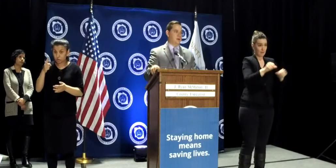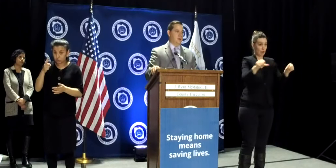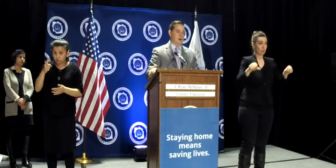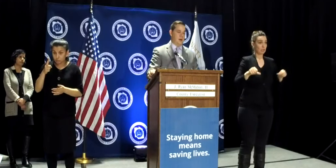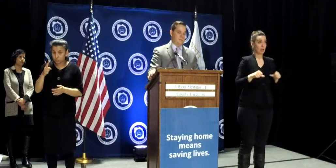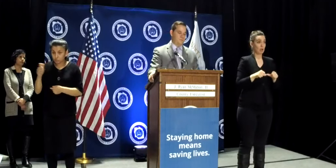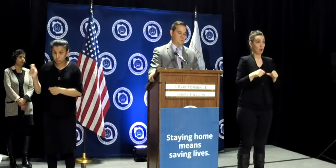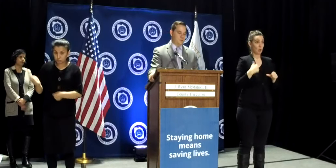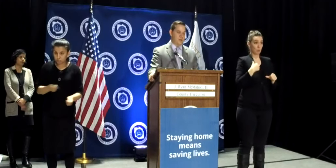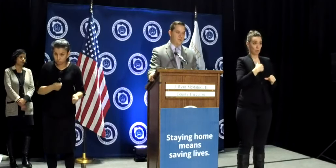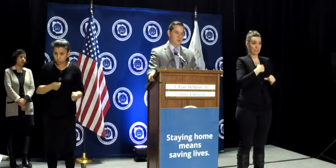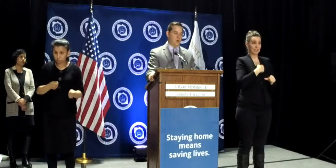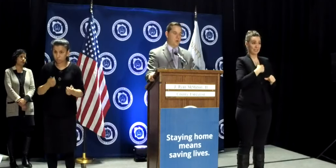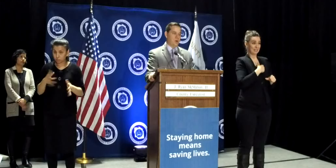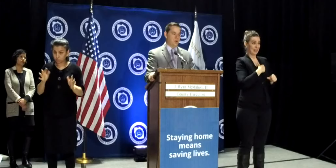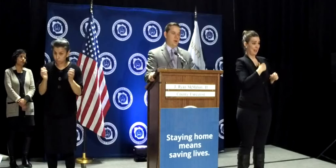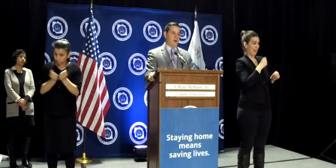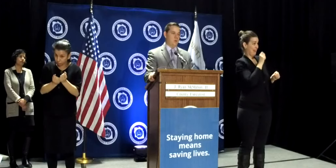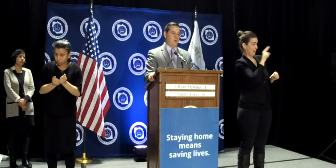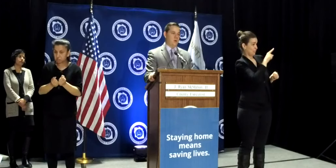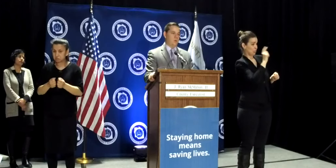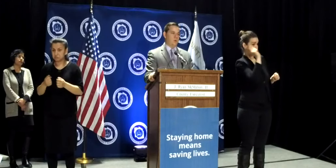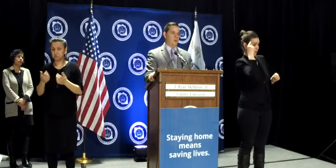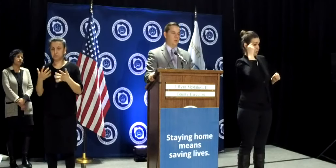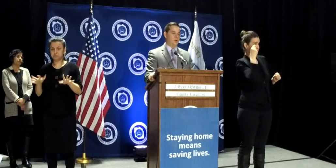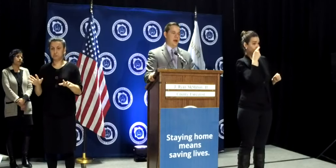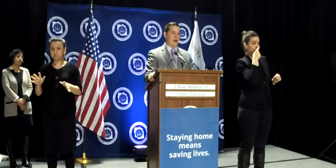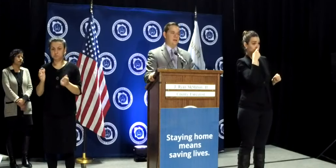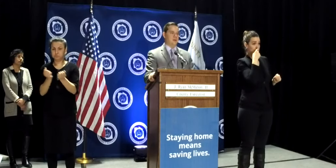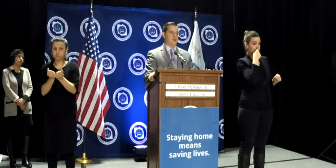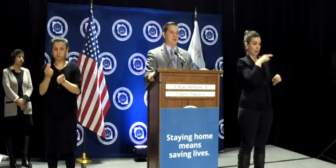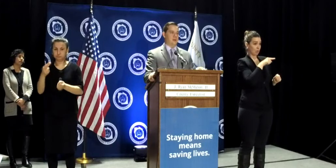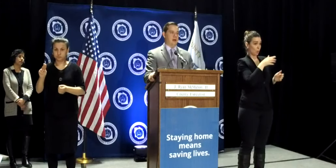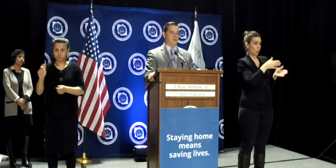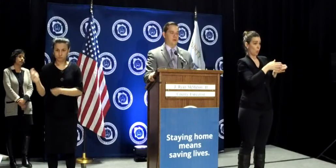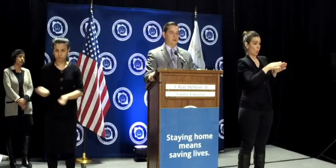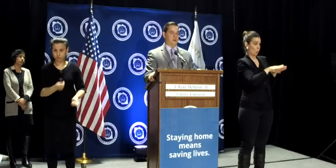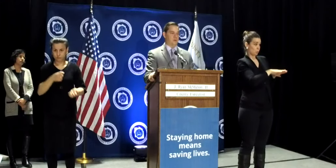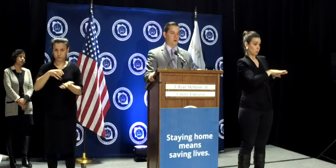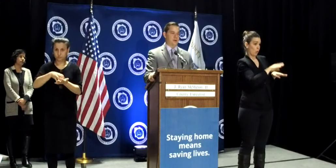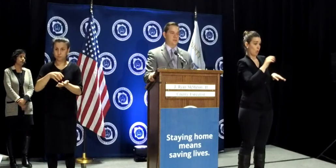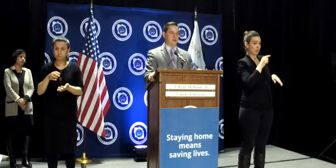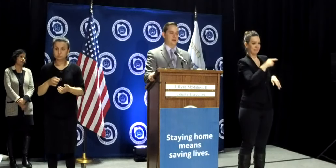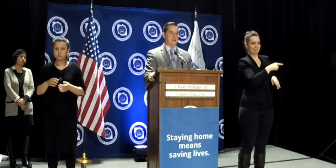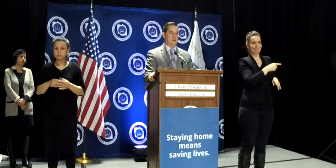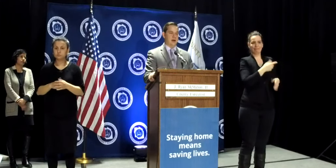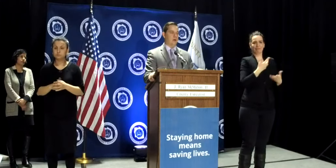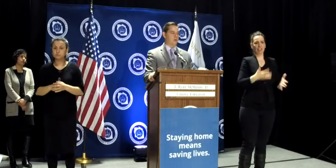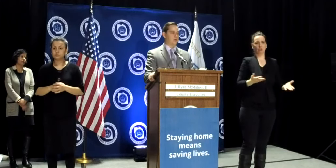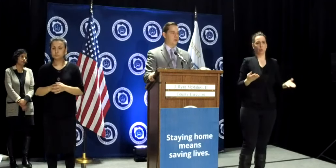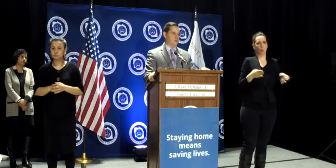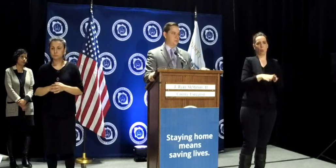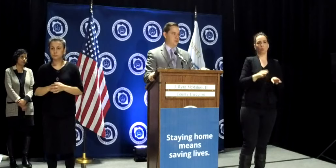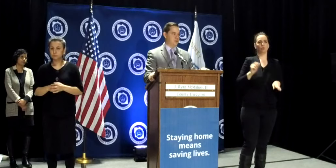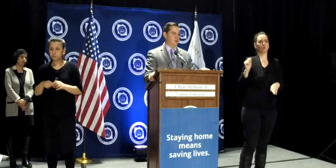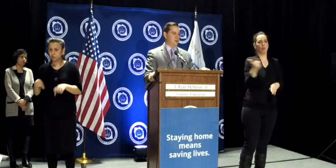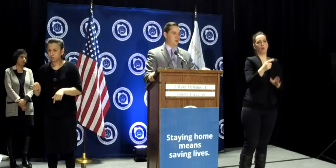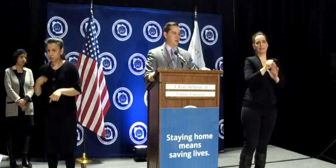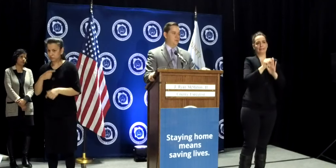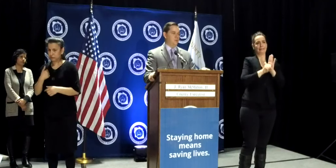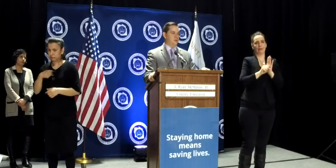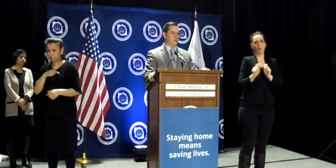today. And so we're not ever afraid to be out in front of